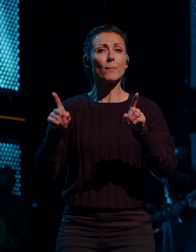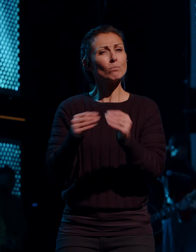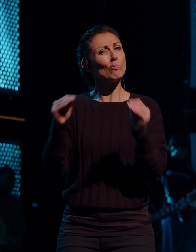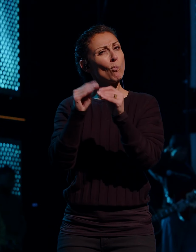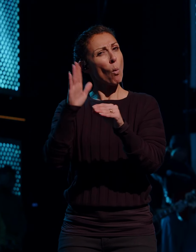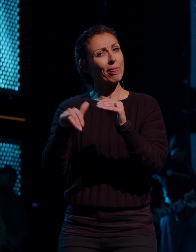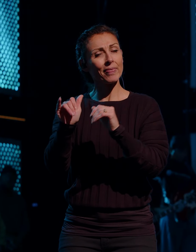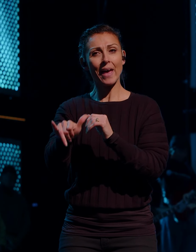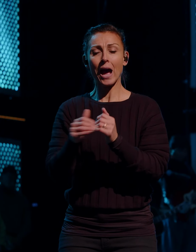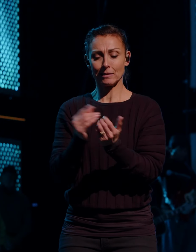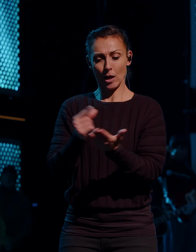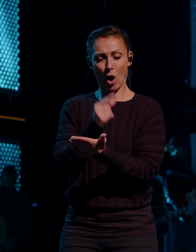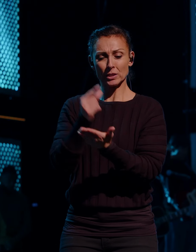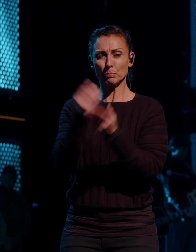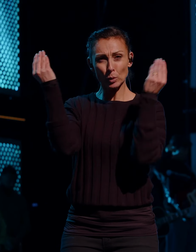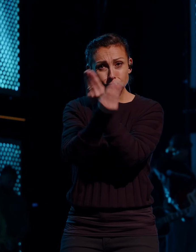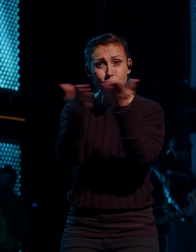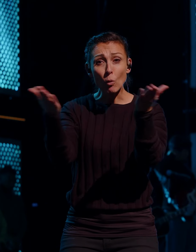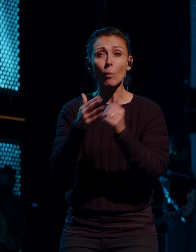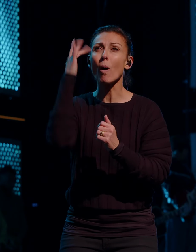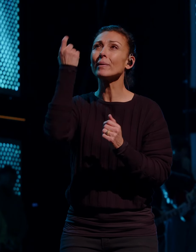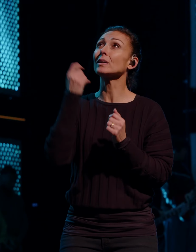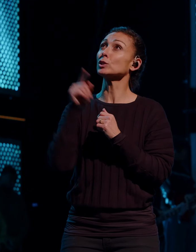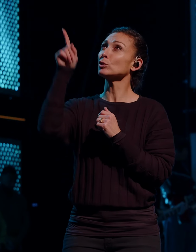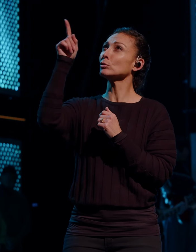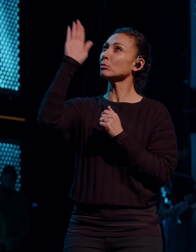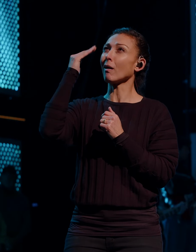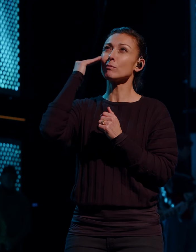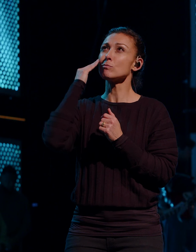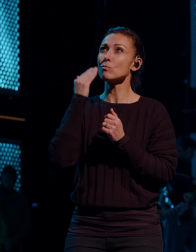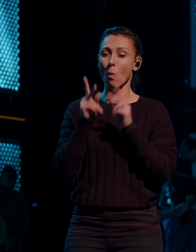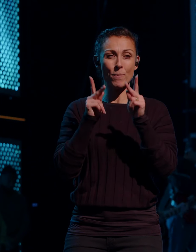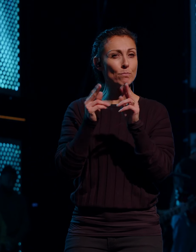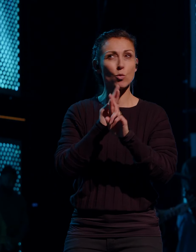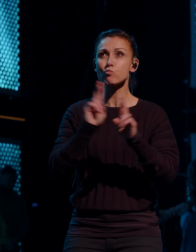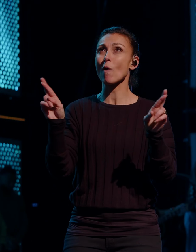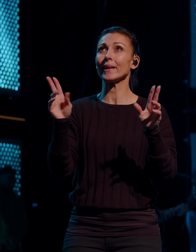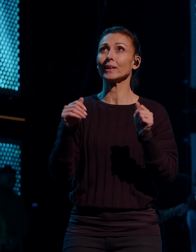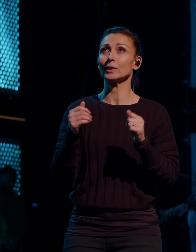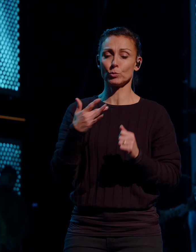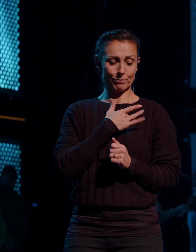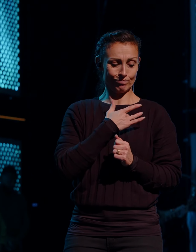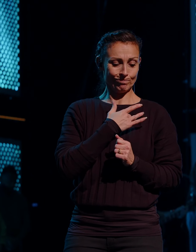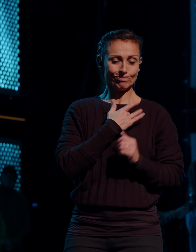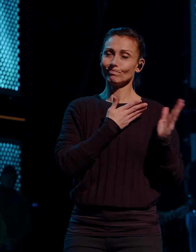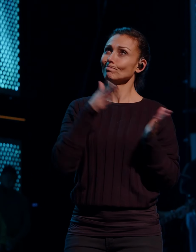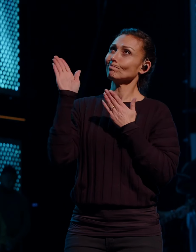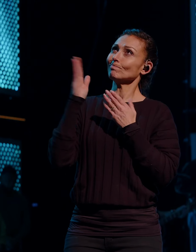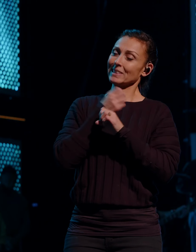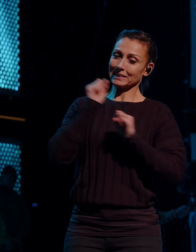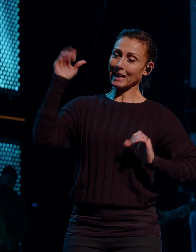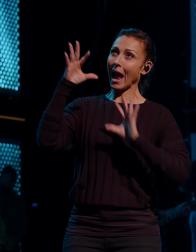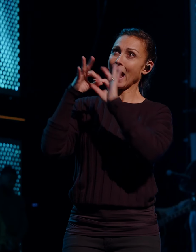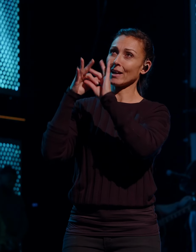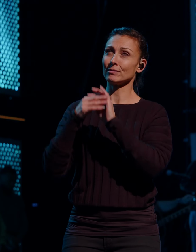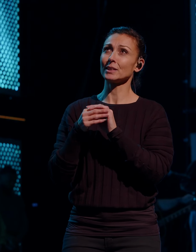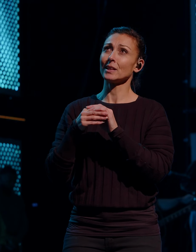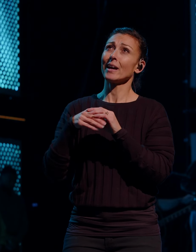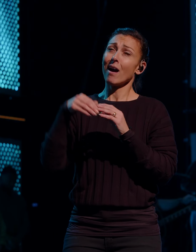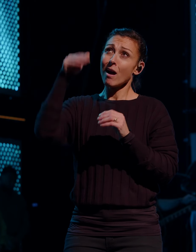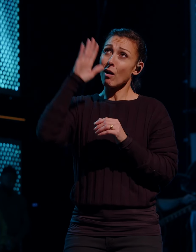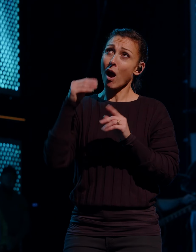are ready to be saved. So, Lord, help us to learn from Paul and Silas and Timothy and Luke. Help us to be faithful with where you have